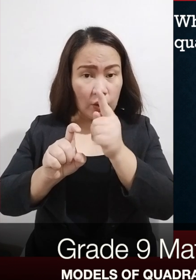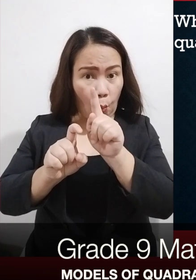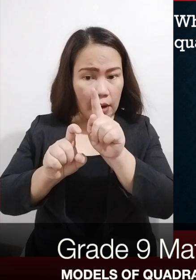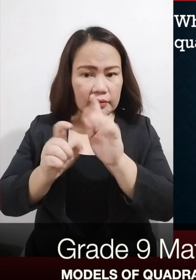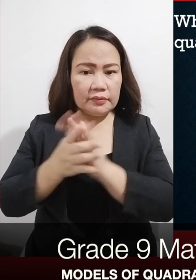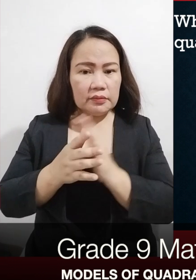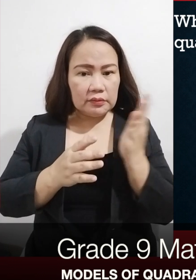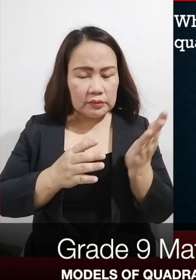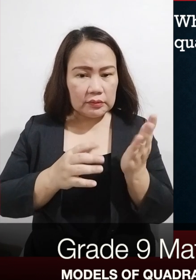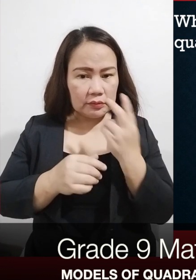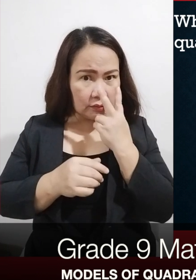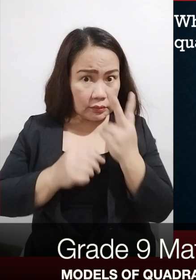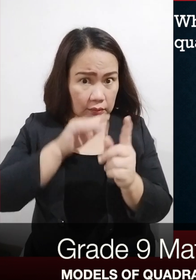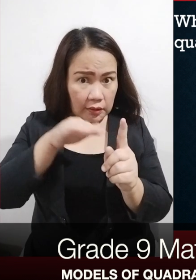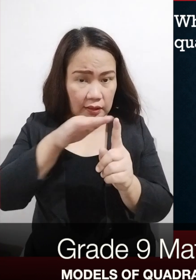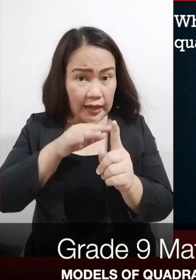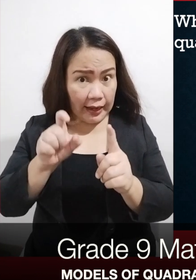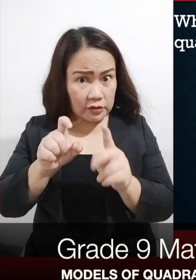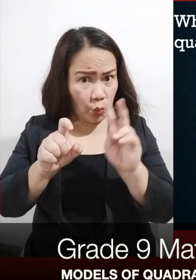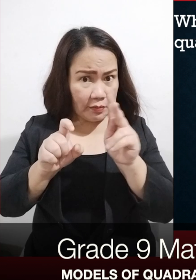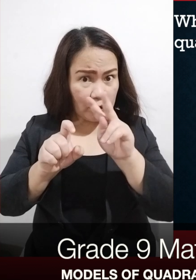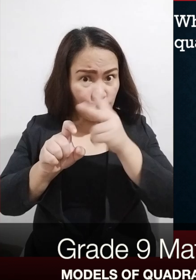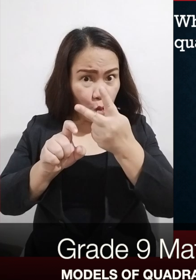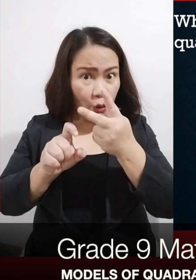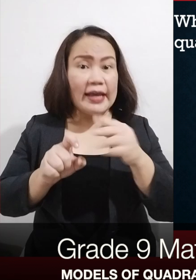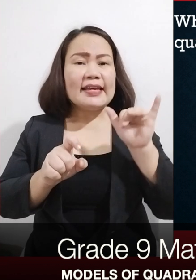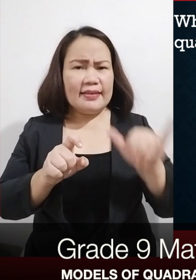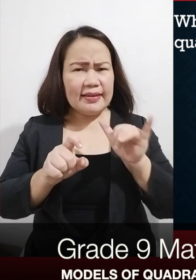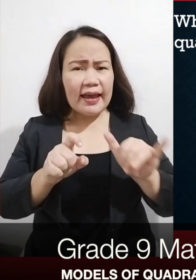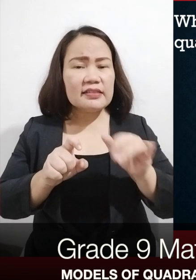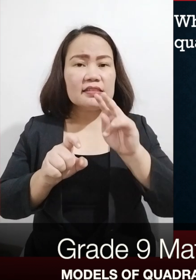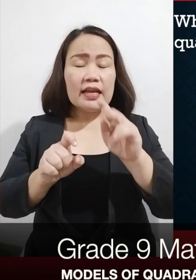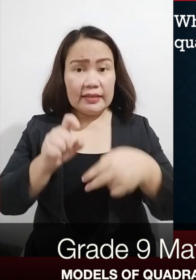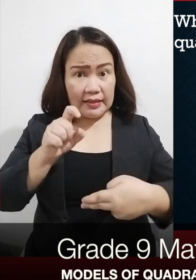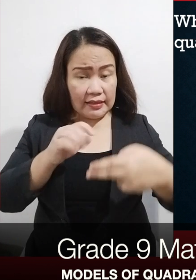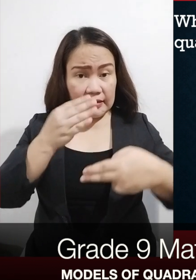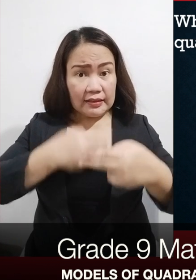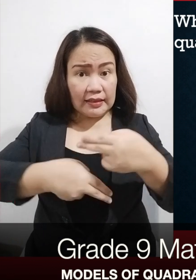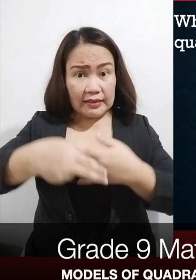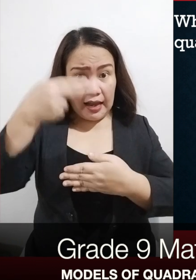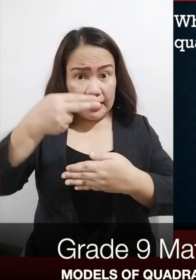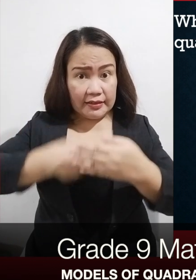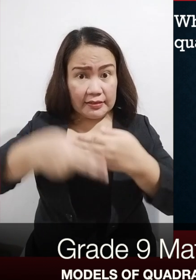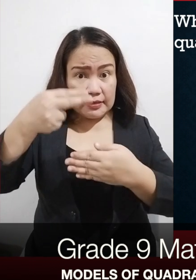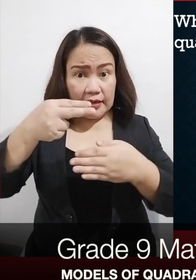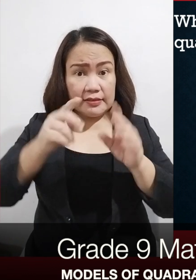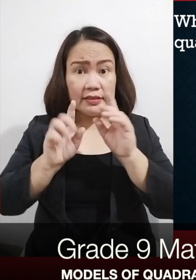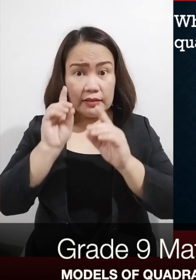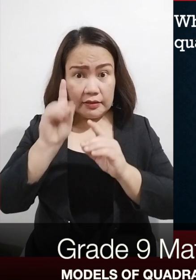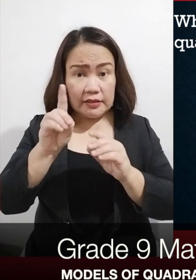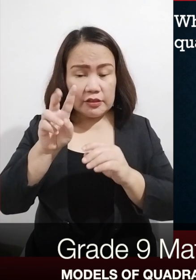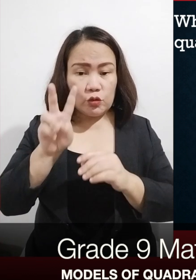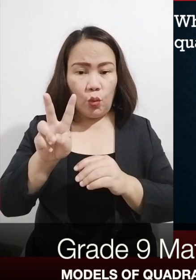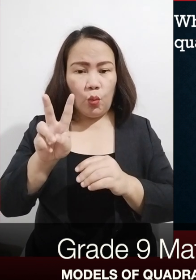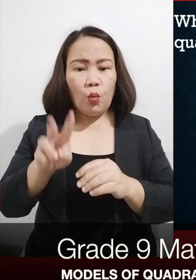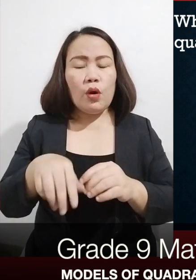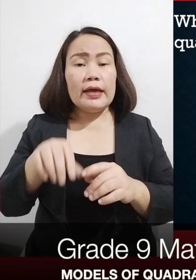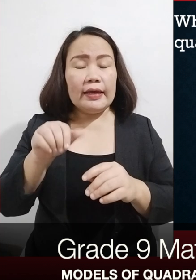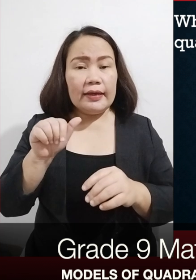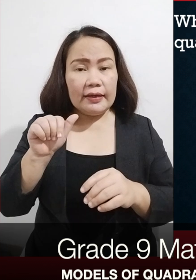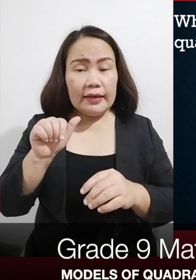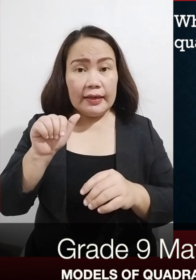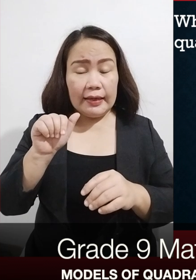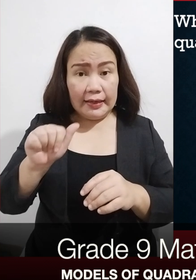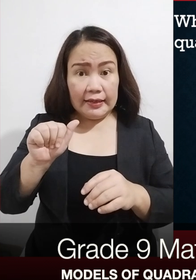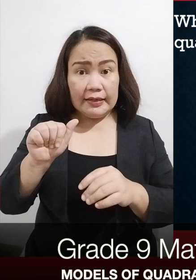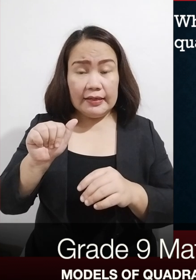Another. Is this a quadratic function? Yes, because the highest degree is 2 and our A